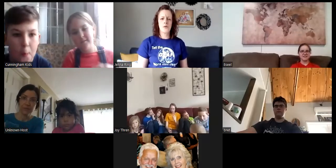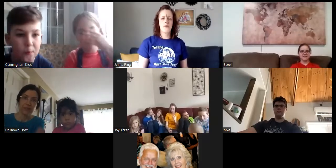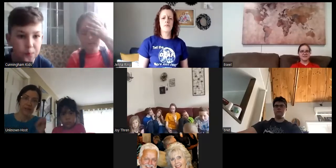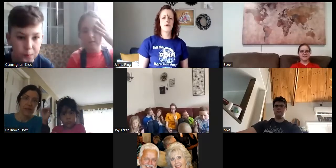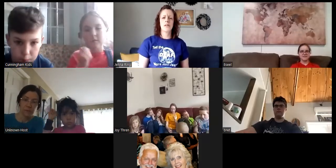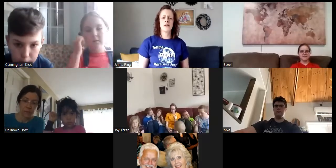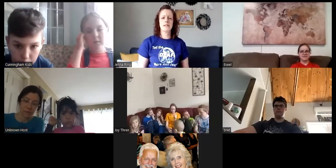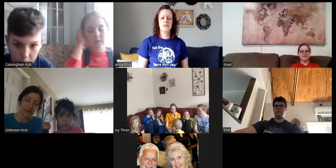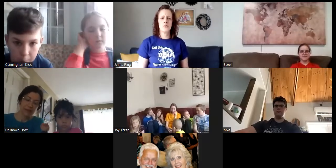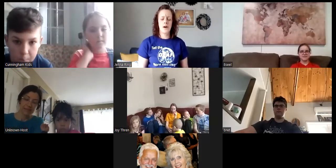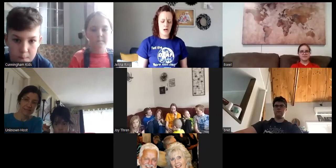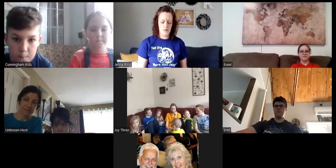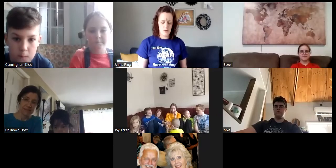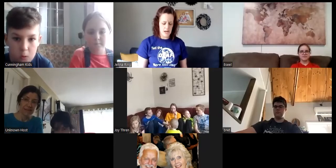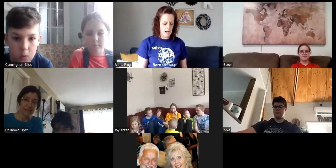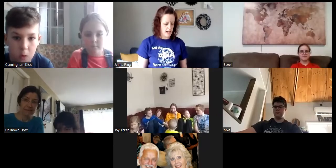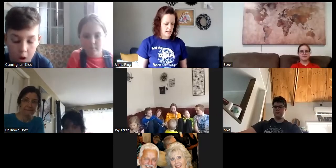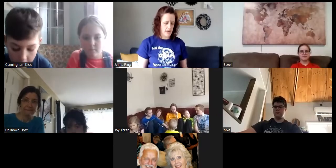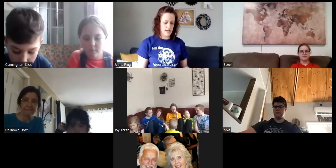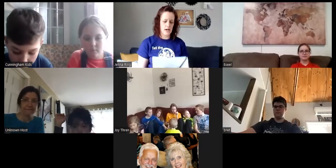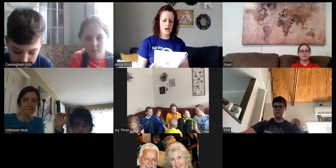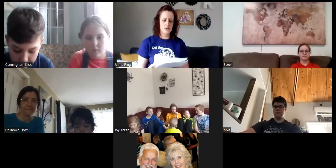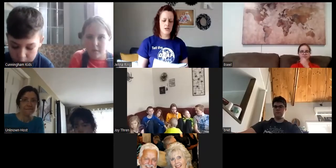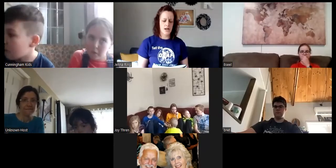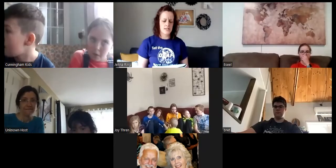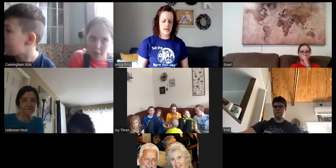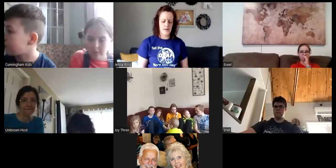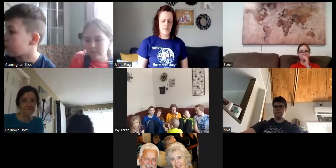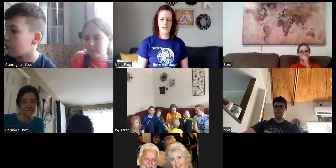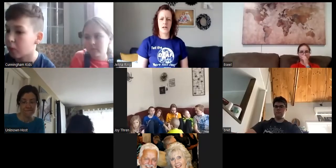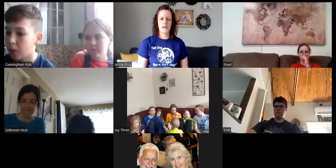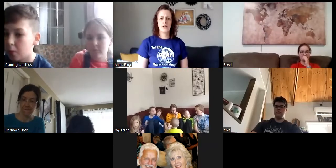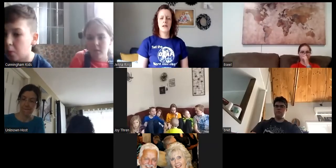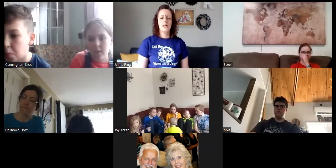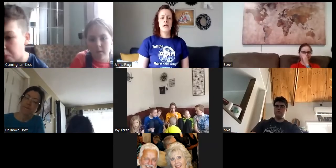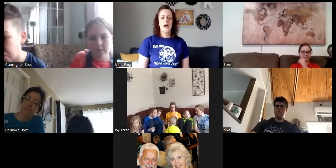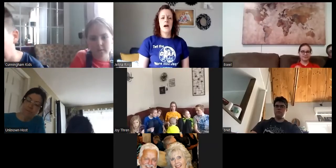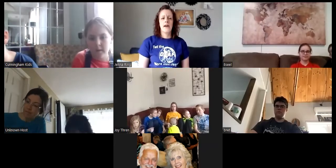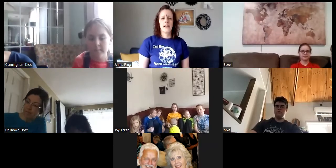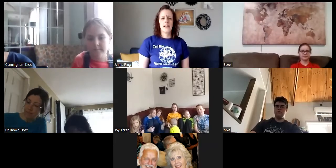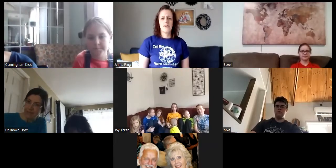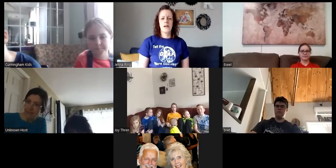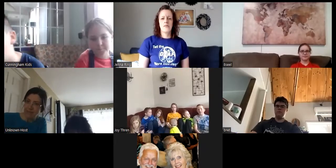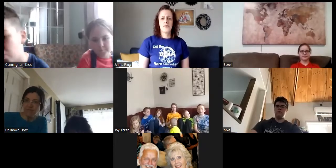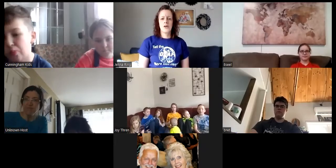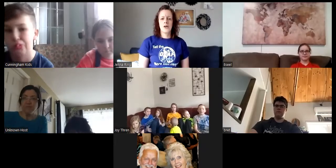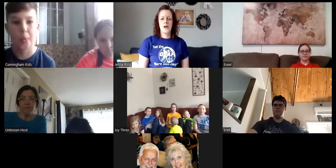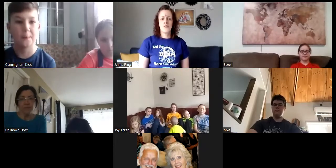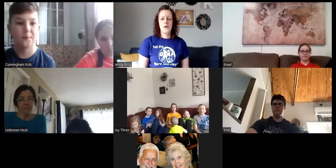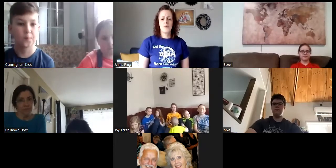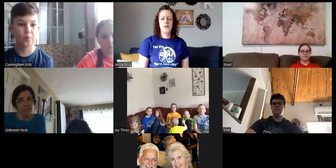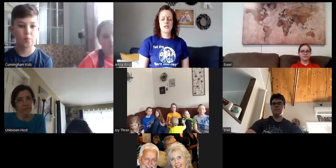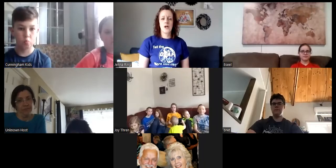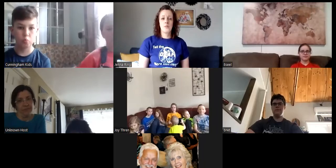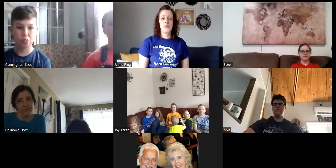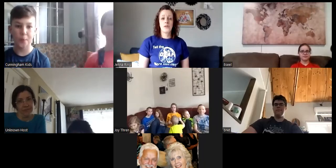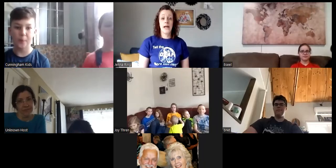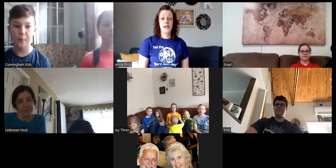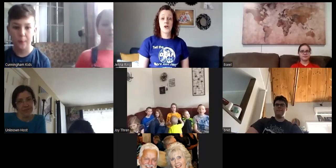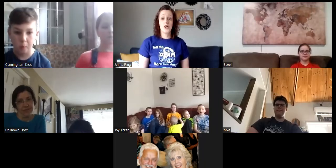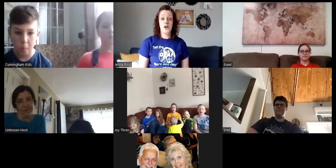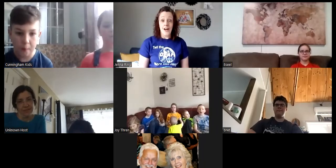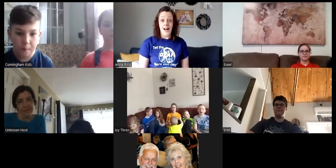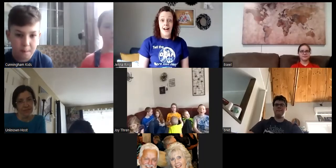quick review of everything. Let's do our alphabet and then our signs and everything. All right, get ready for your alphabet. We start